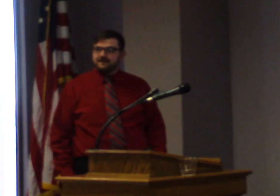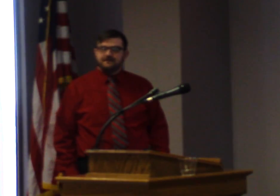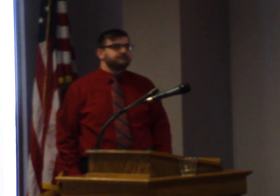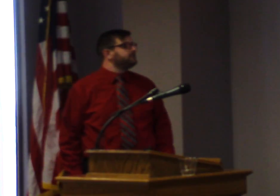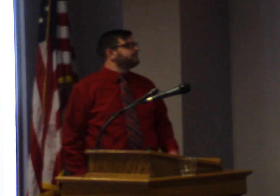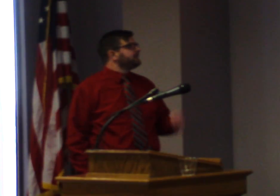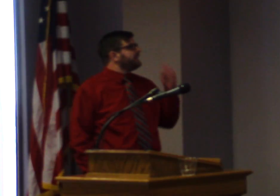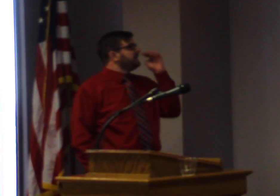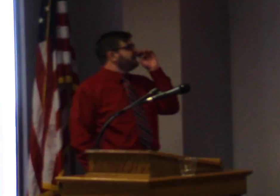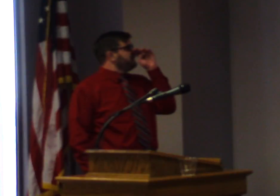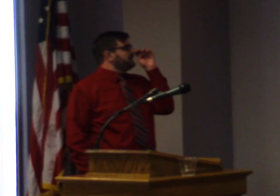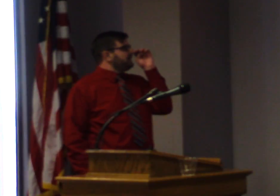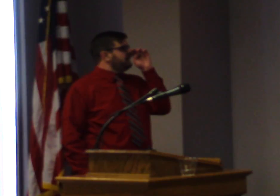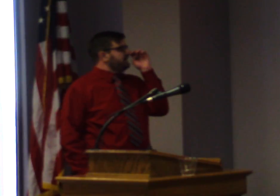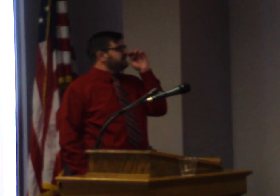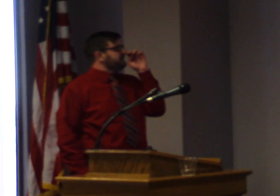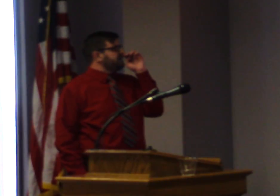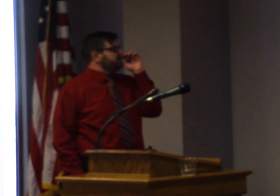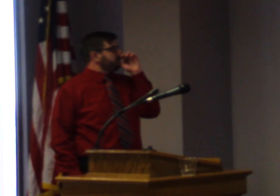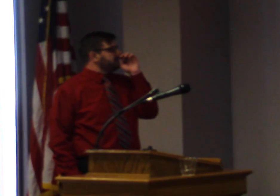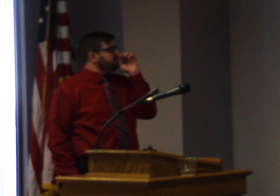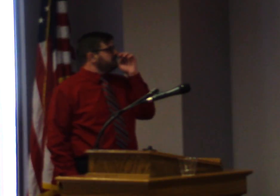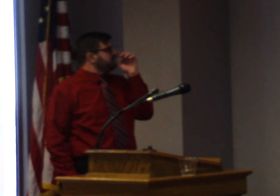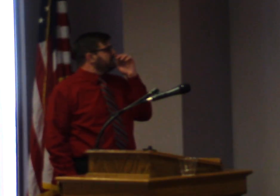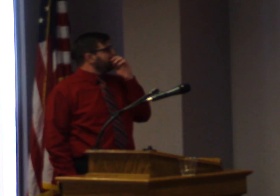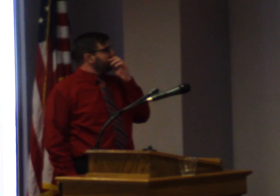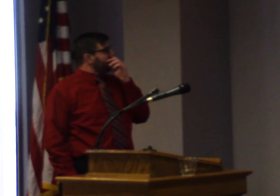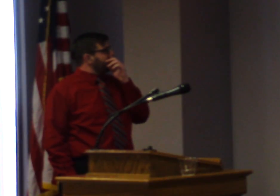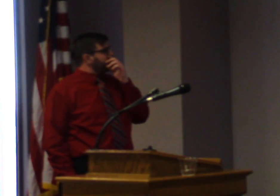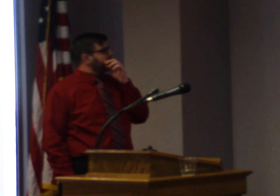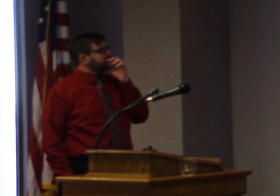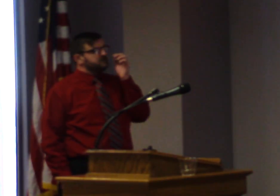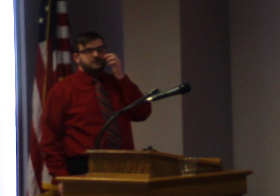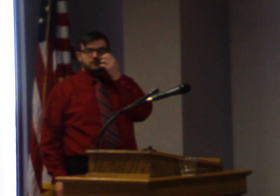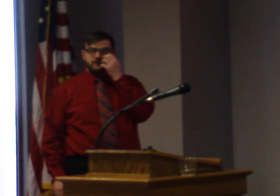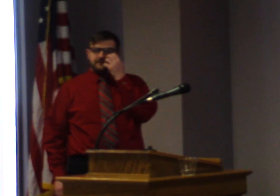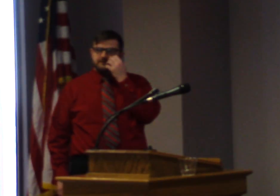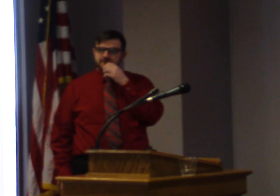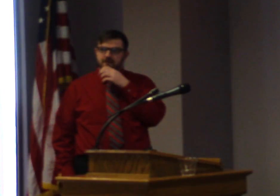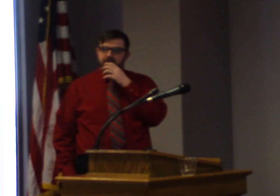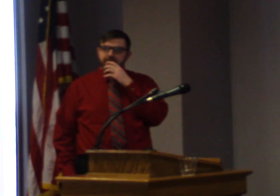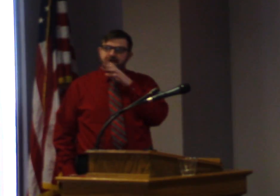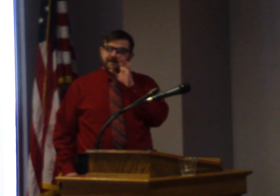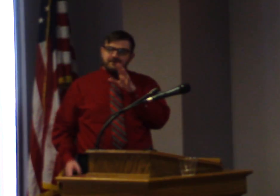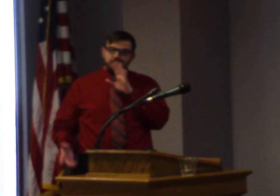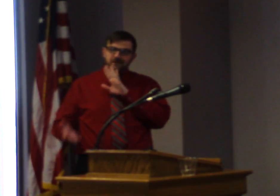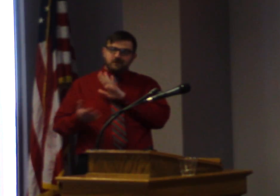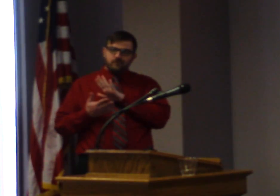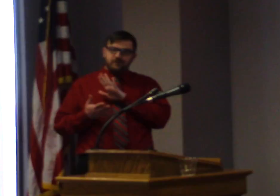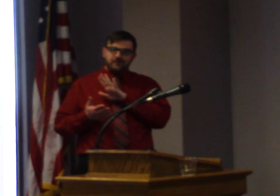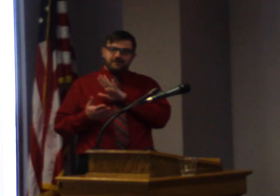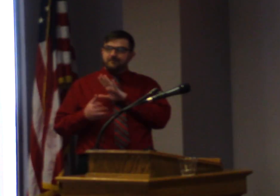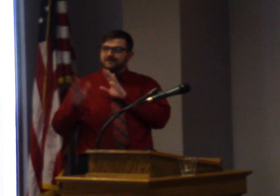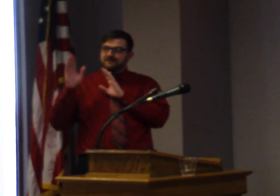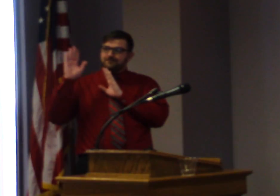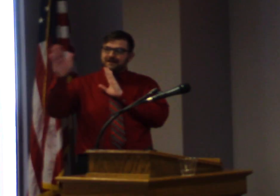society. All right, the next one is stories. I left my notebook, but it's back